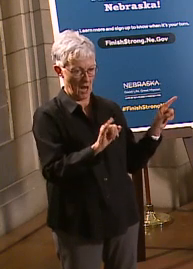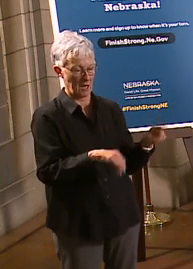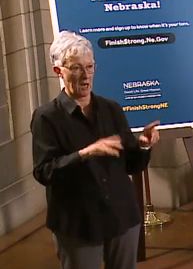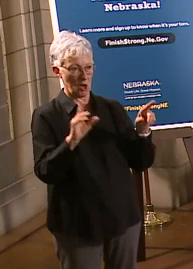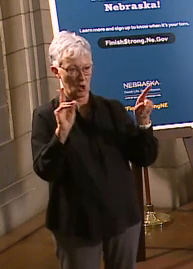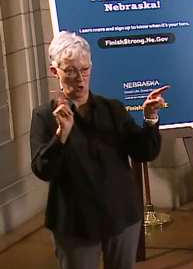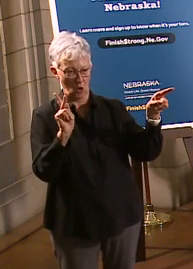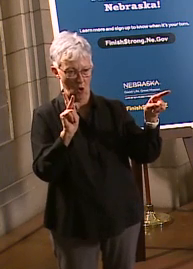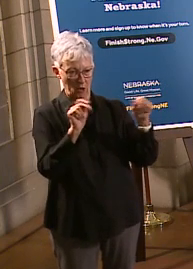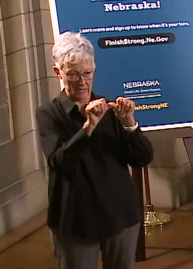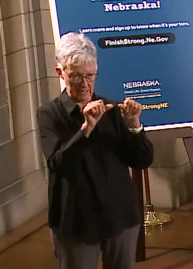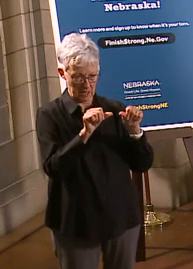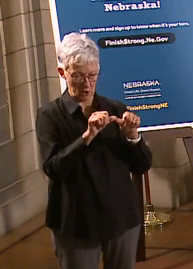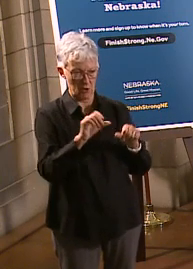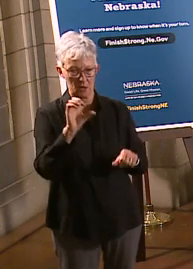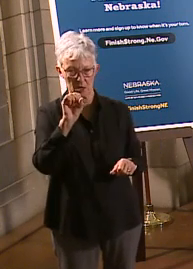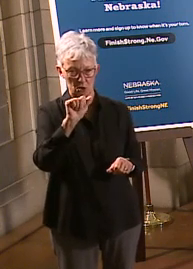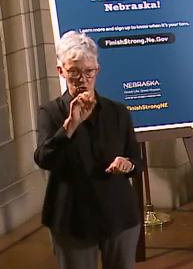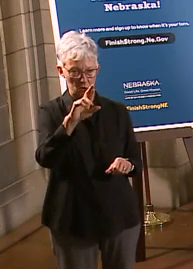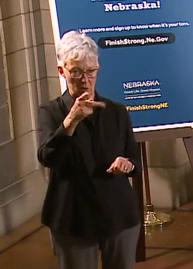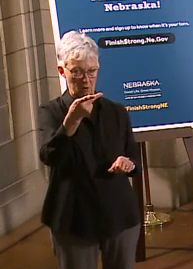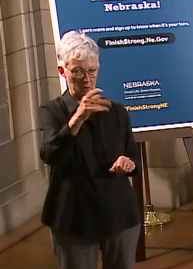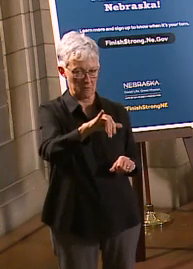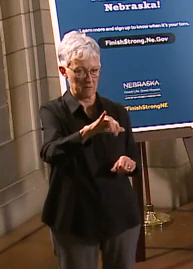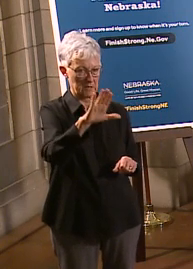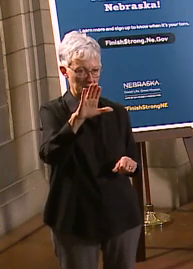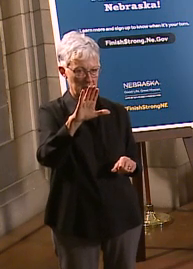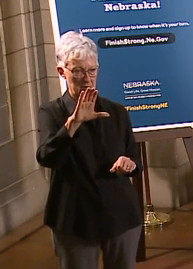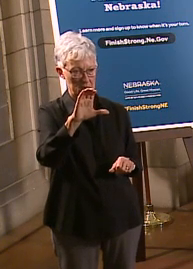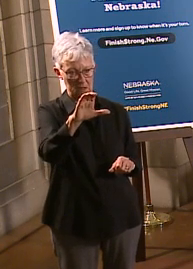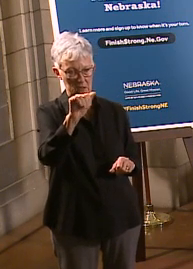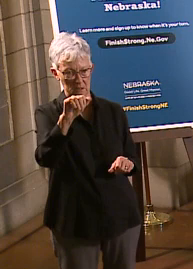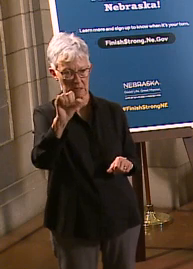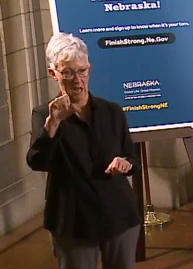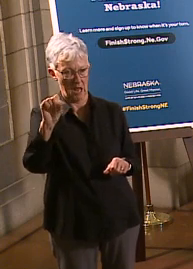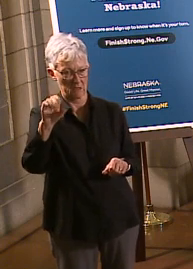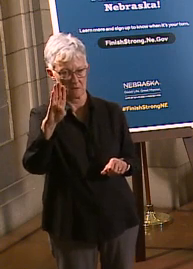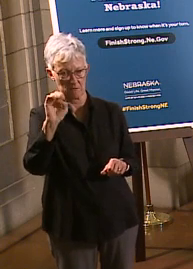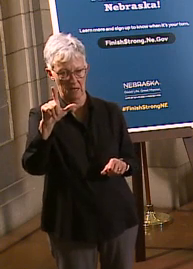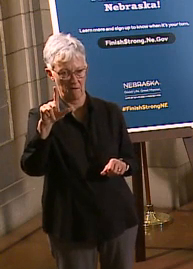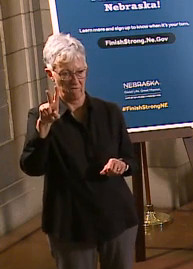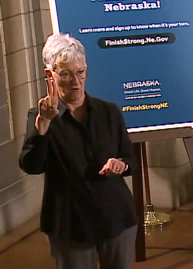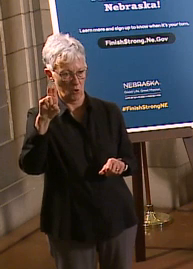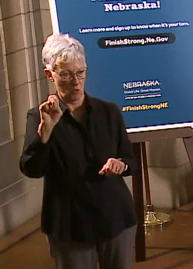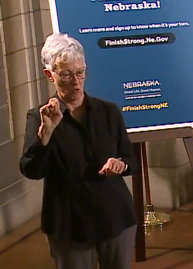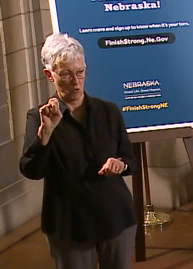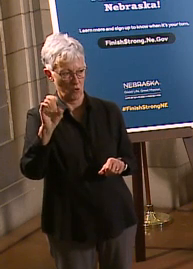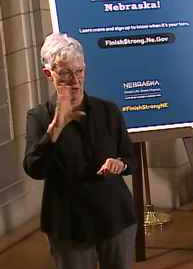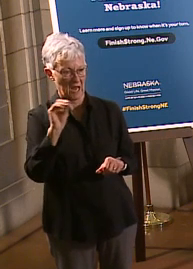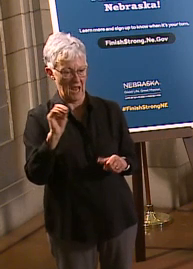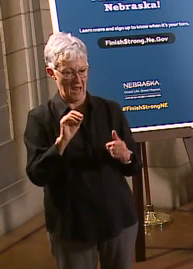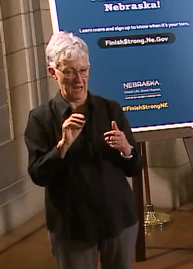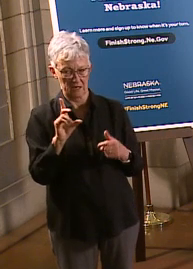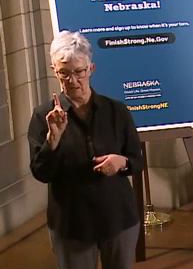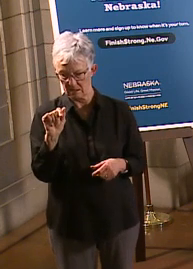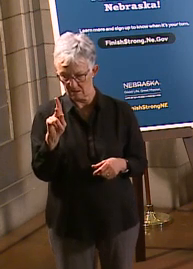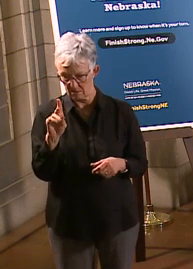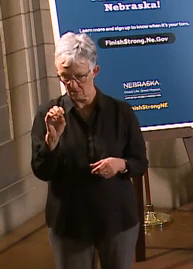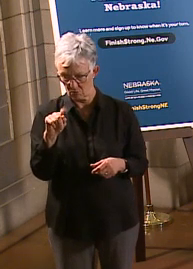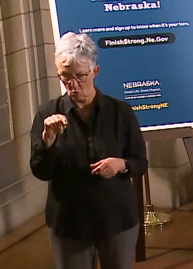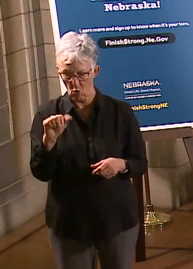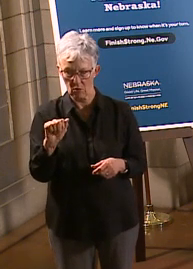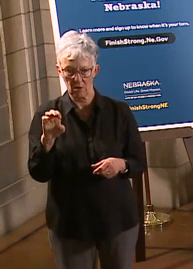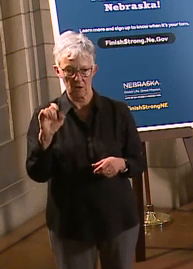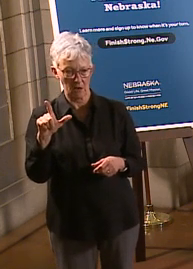area, Sarpy, Cass, the Bellevue area. And then we have a number of them, Dakota County, Elkhorn,